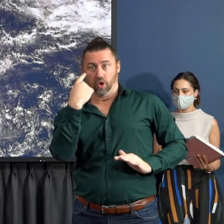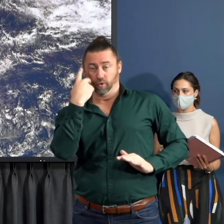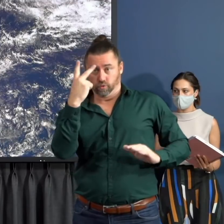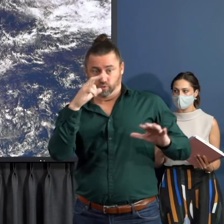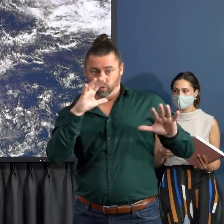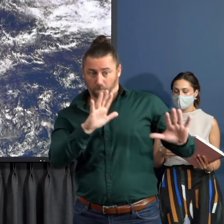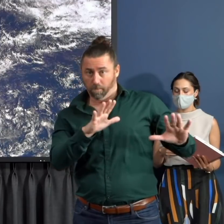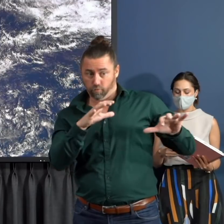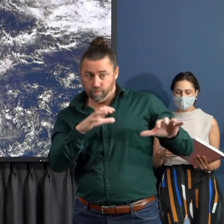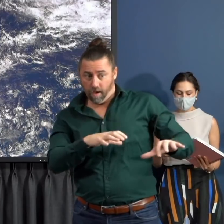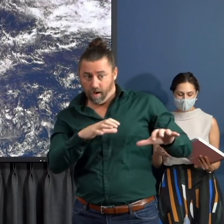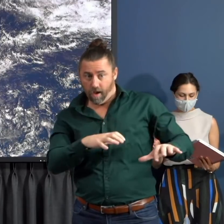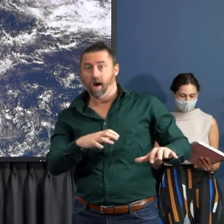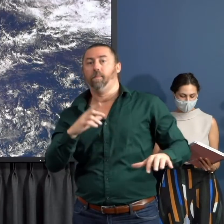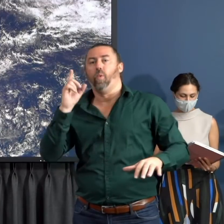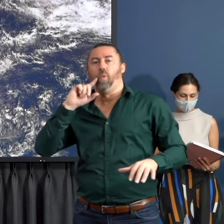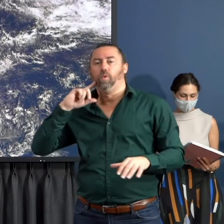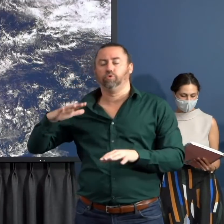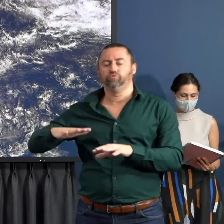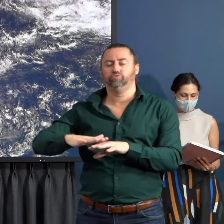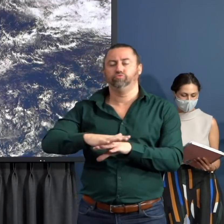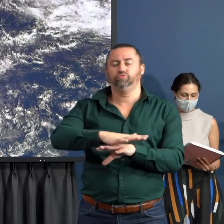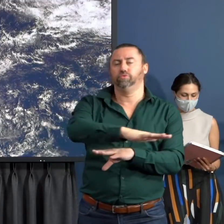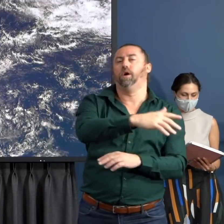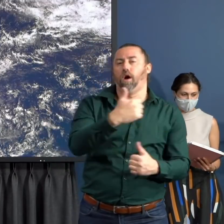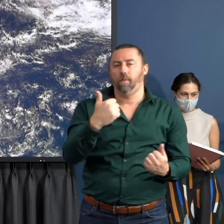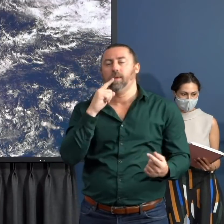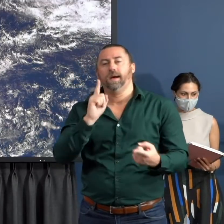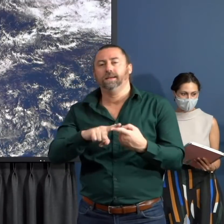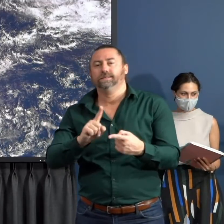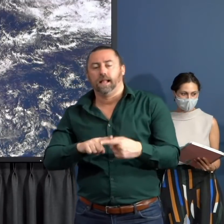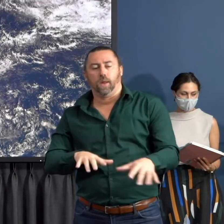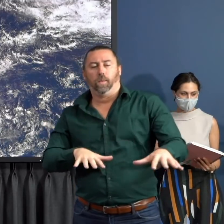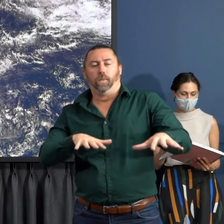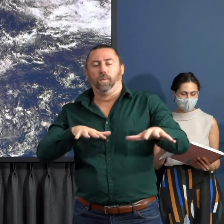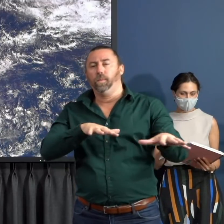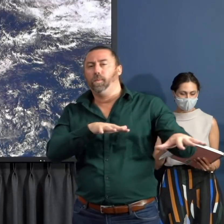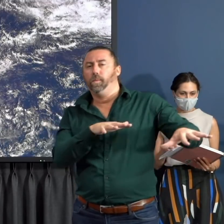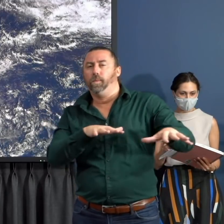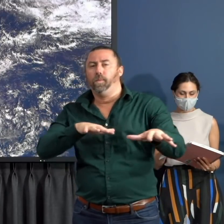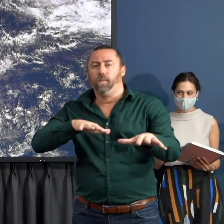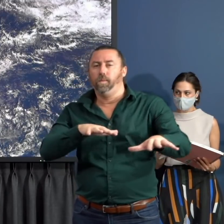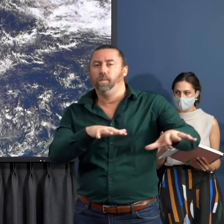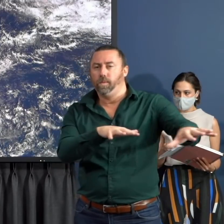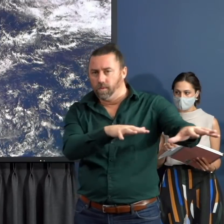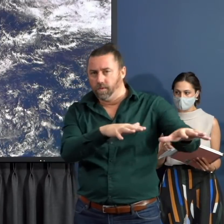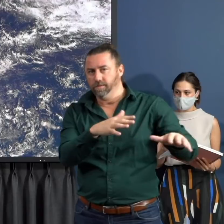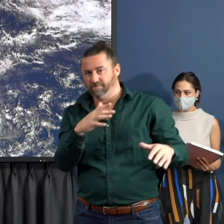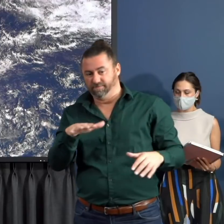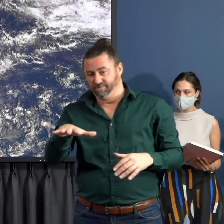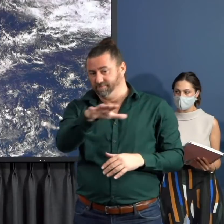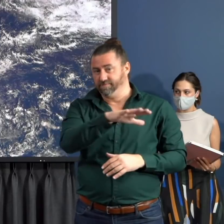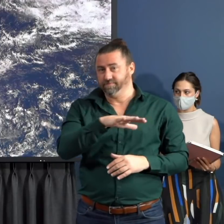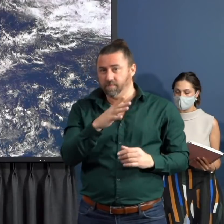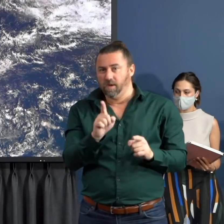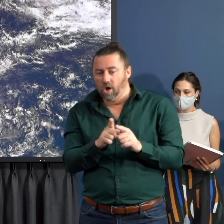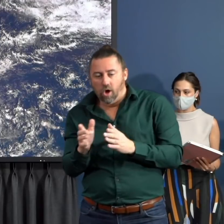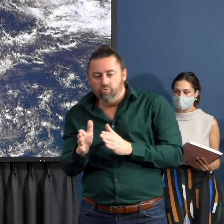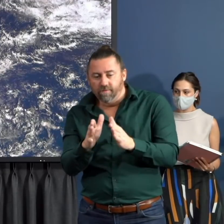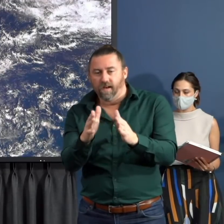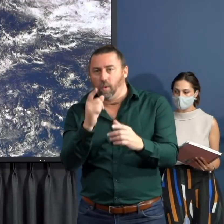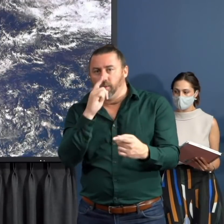hours, we then do expect to see high levels of water in our river